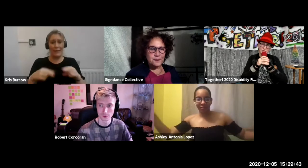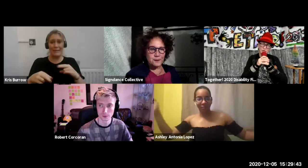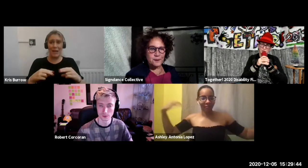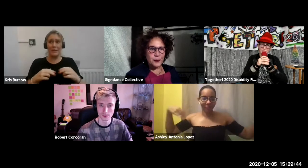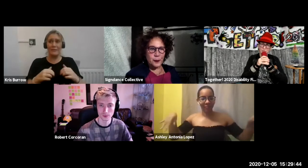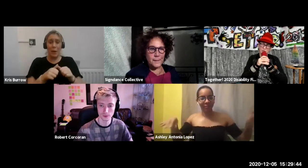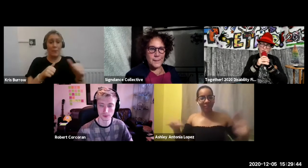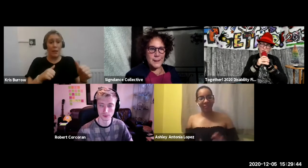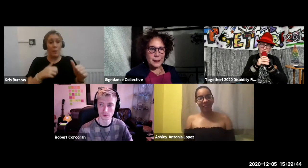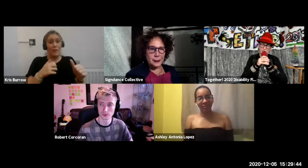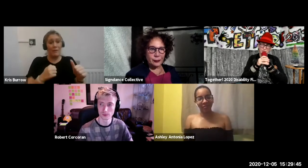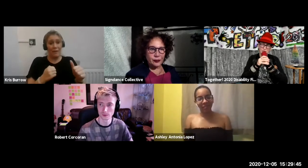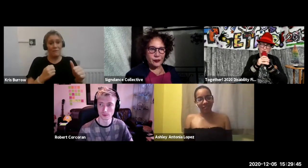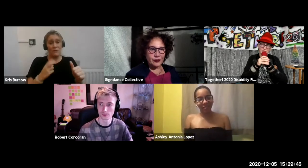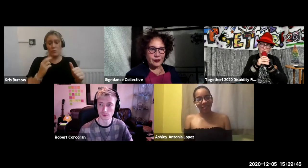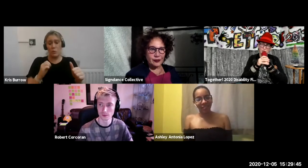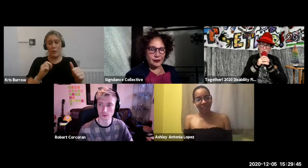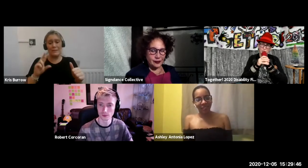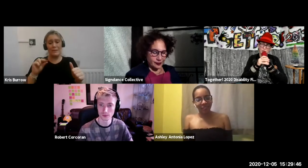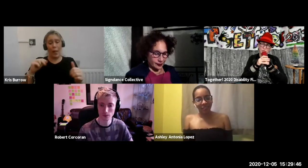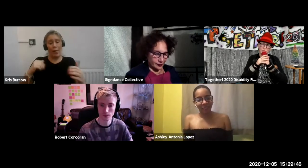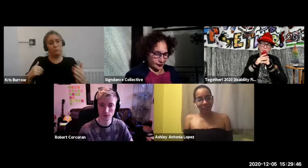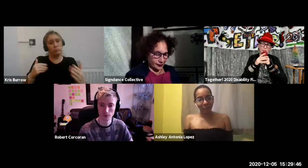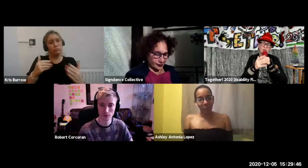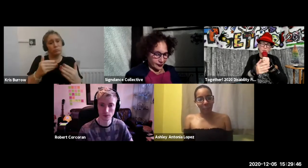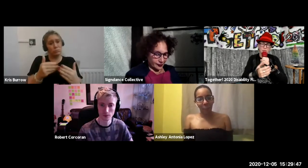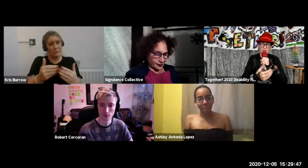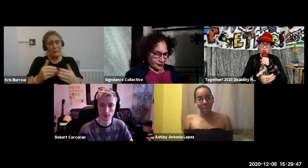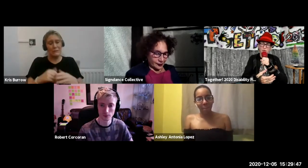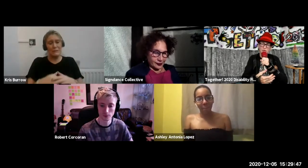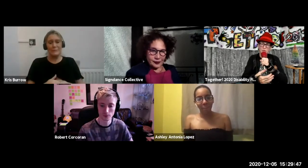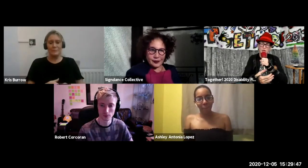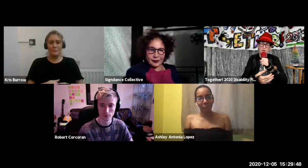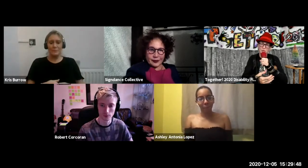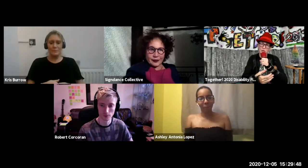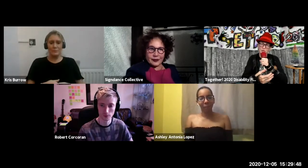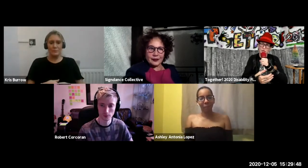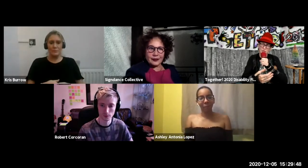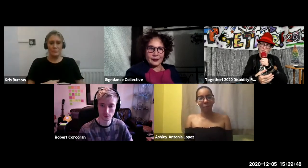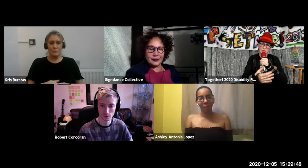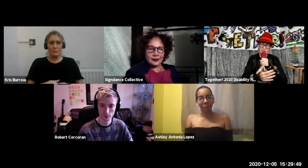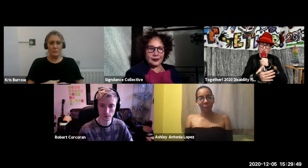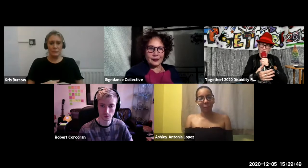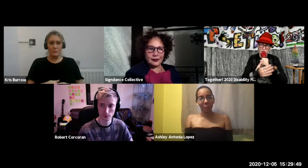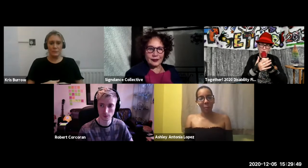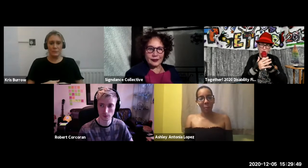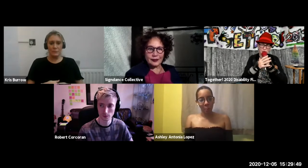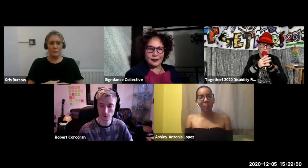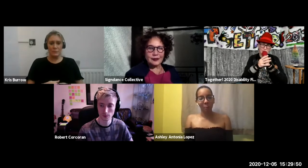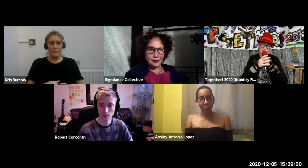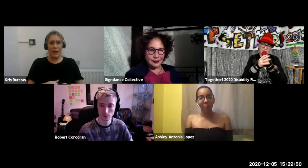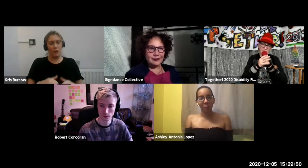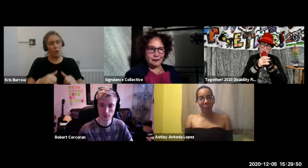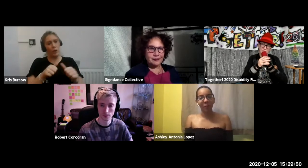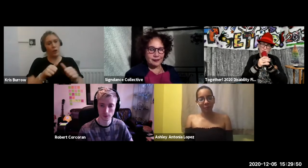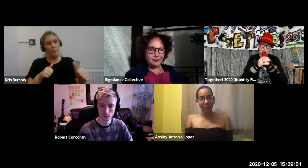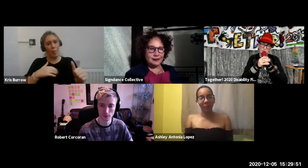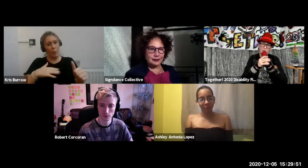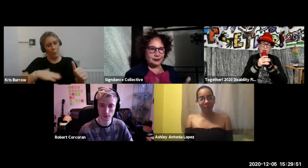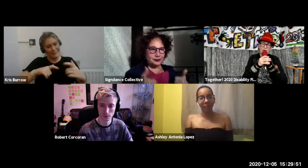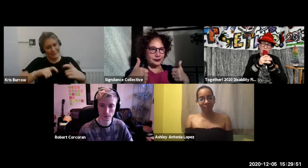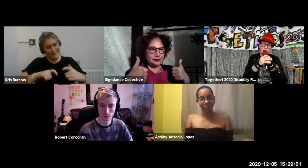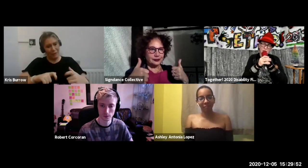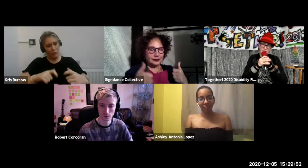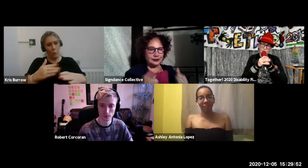one of the few companies, you know, who we've, you know, come across in 2012 and just wanted to keep working with. And I know that's